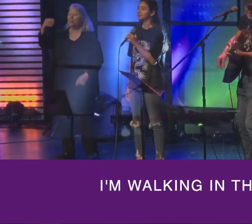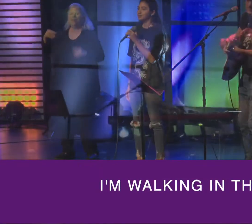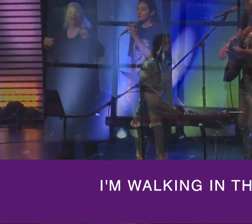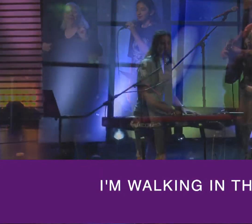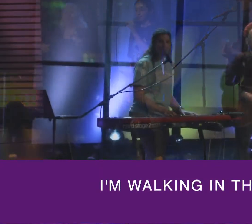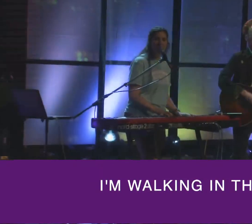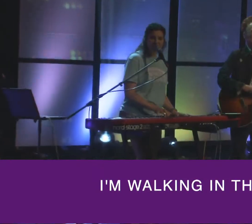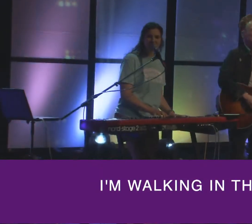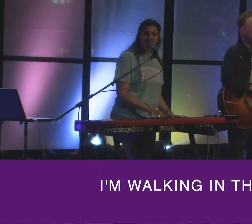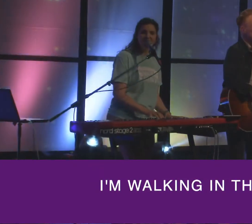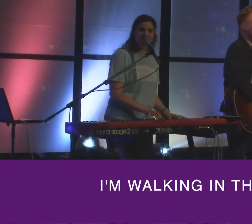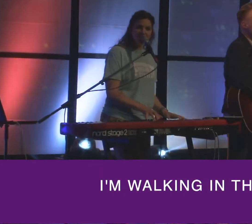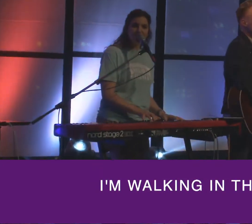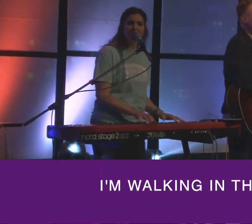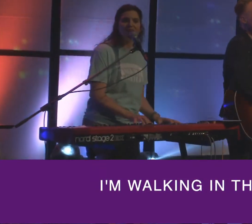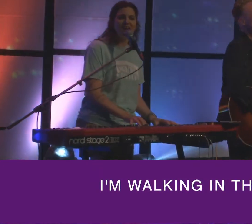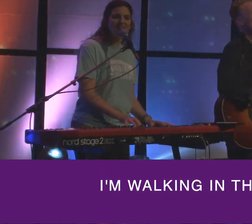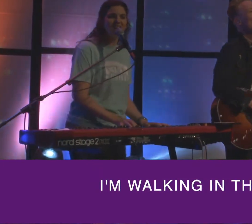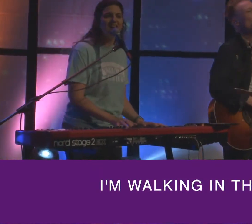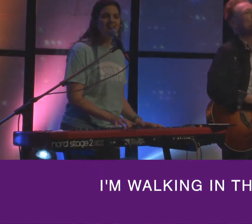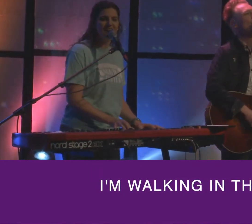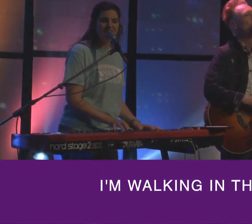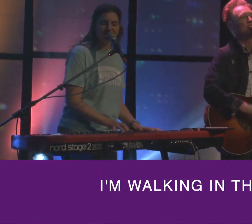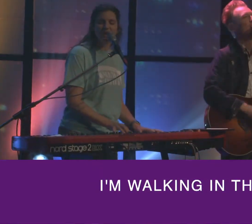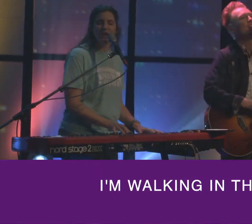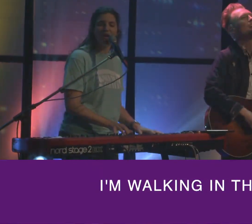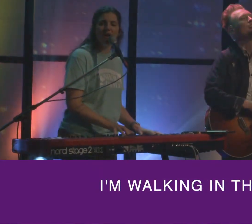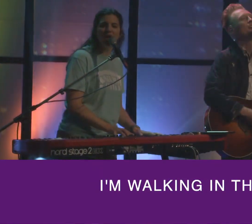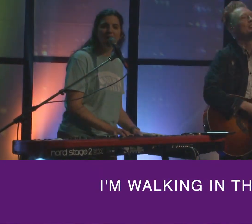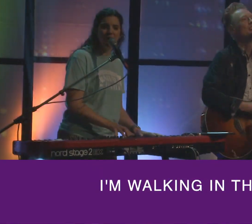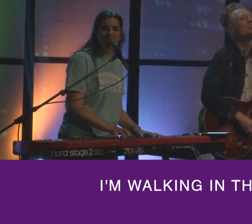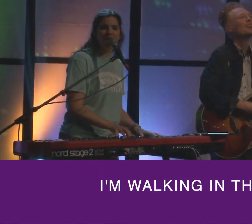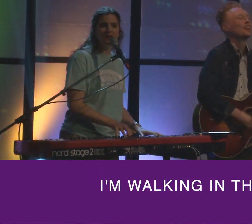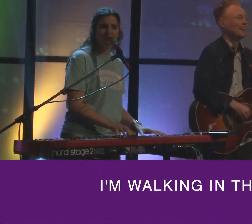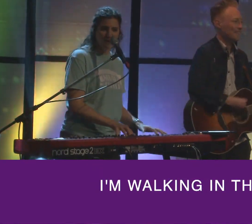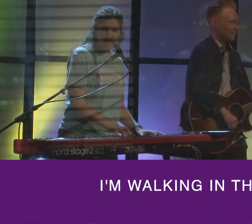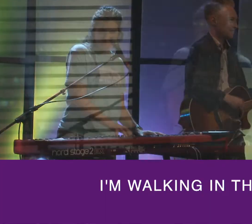light. I'm walking in the wonder.